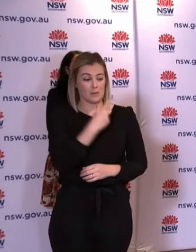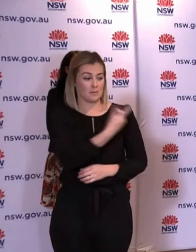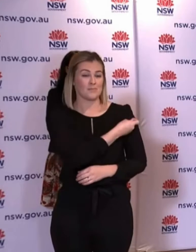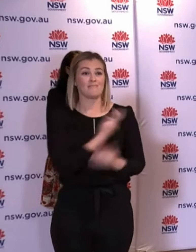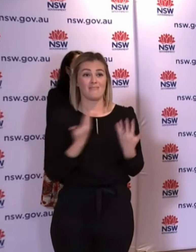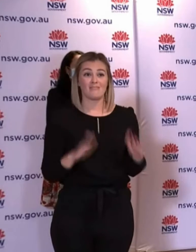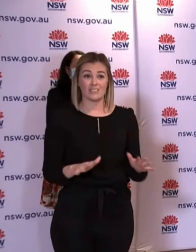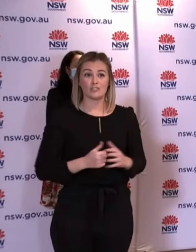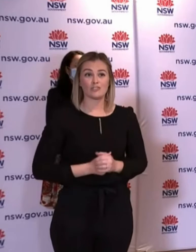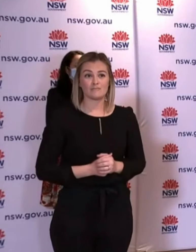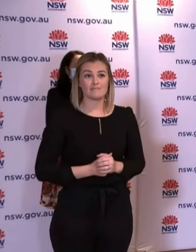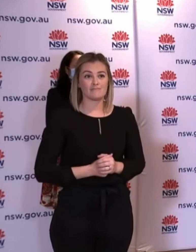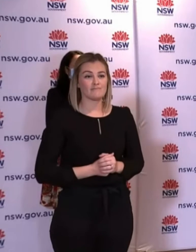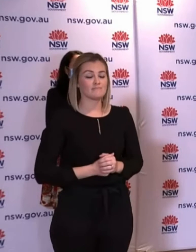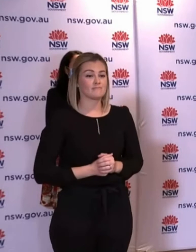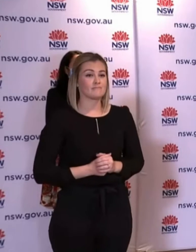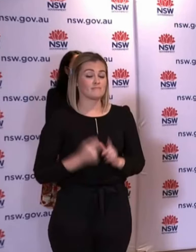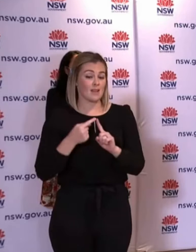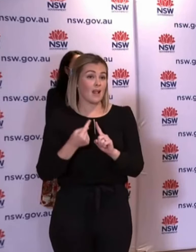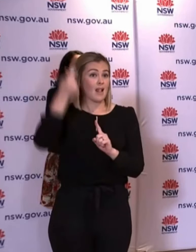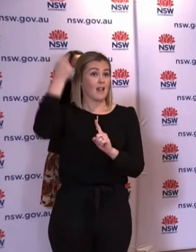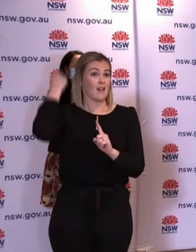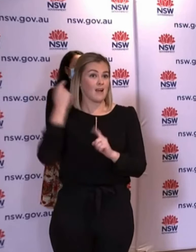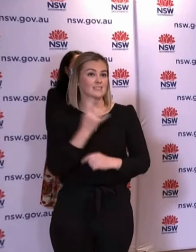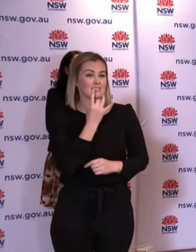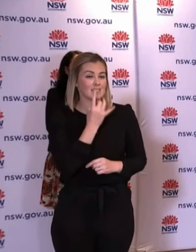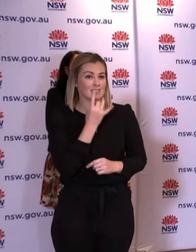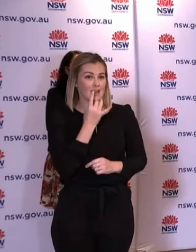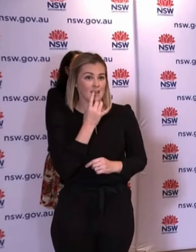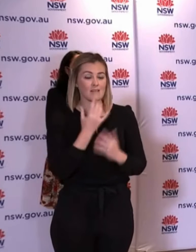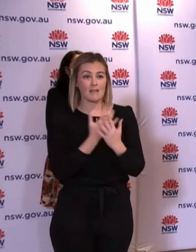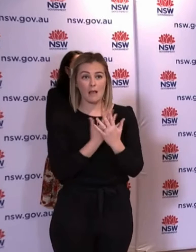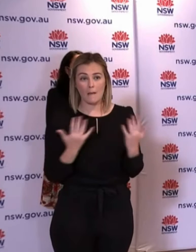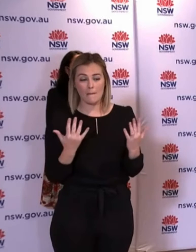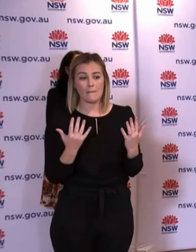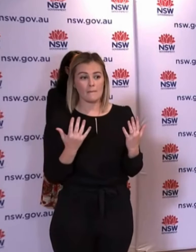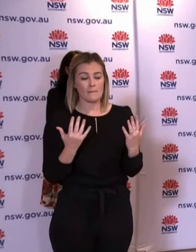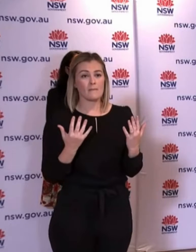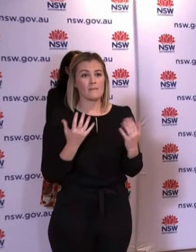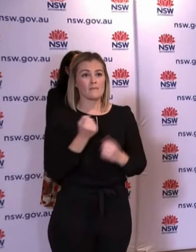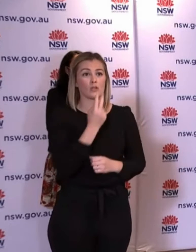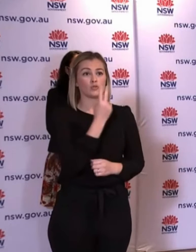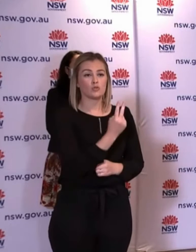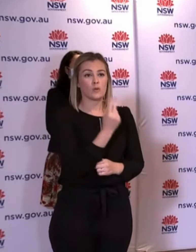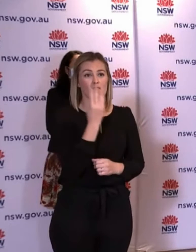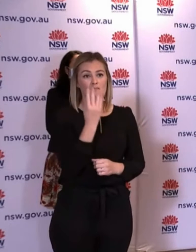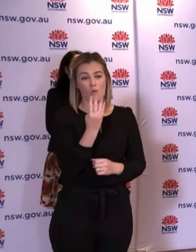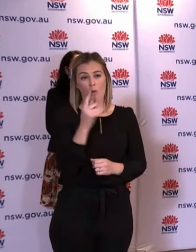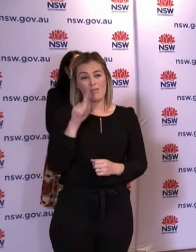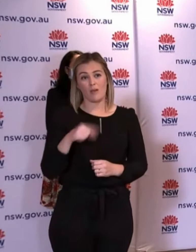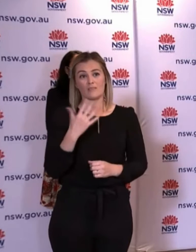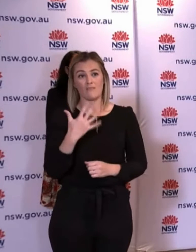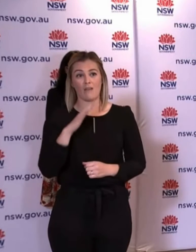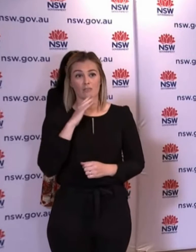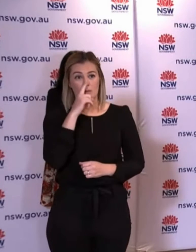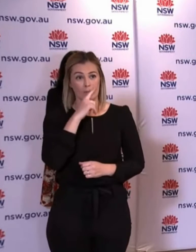in our state hubs. Last Saturday, so 7 days ago, that compared to 24,500. So